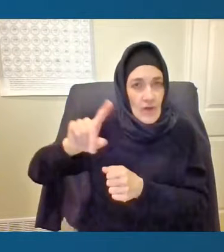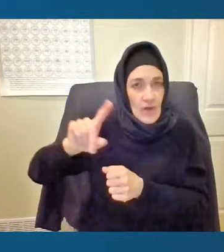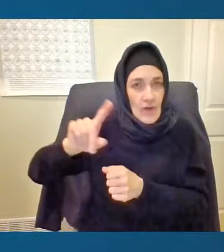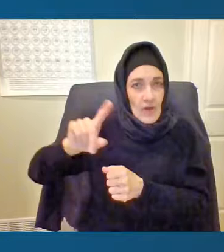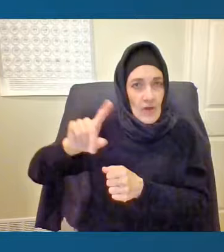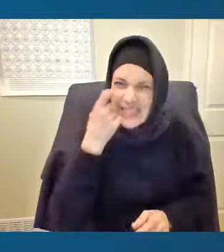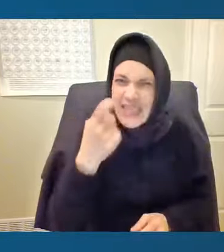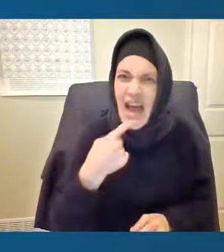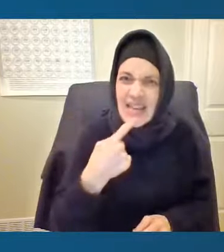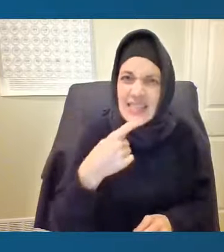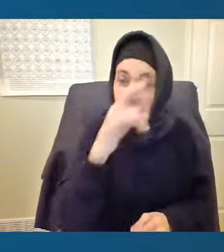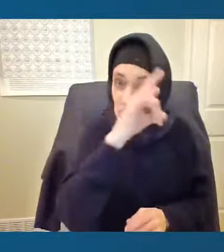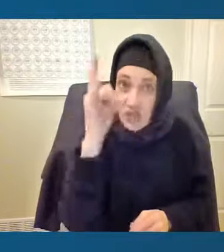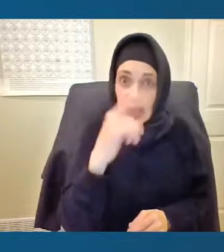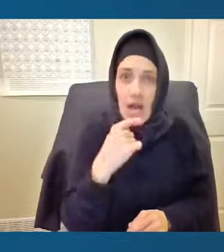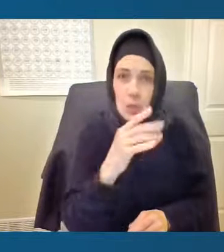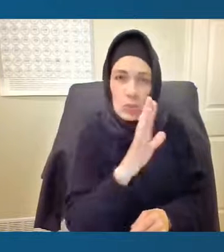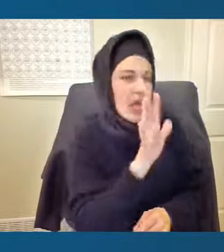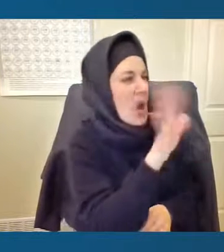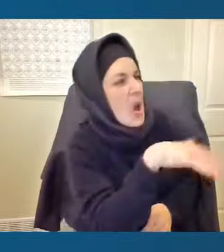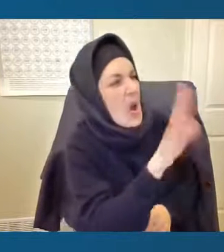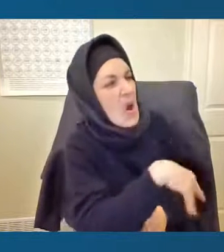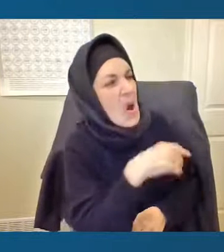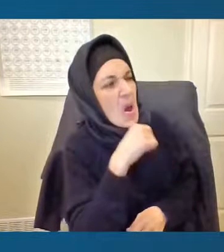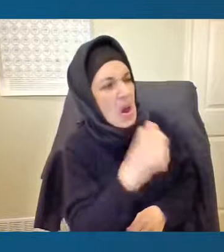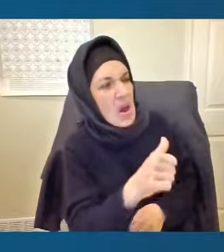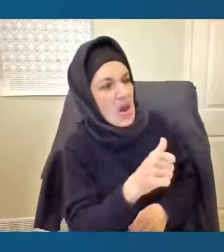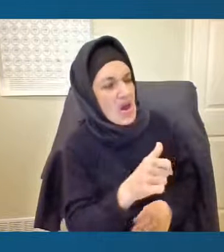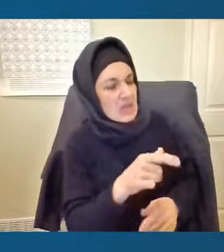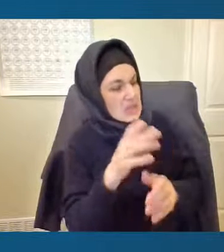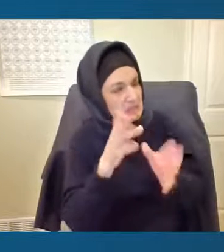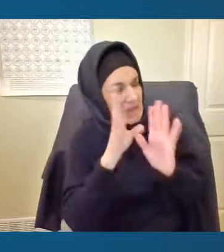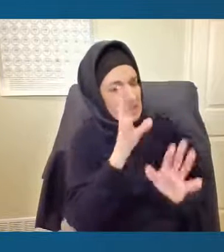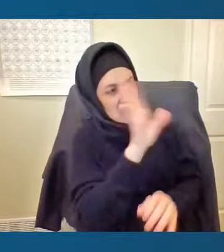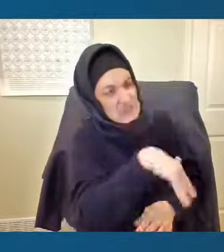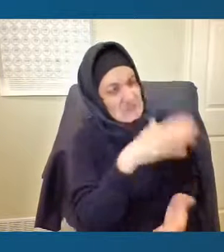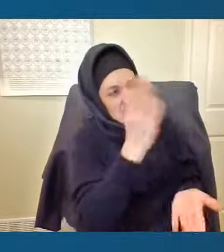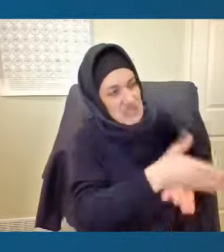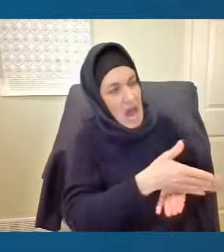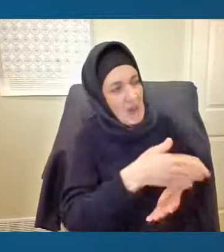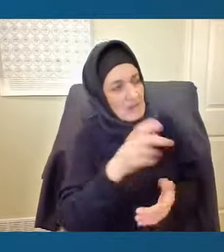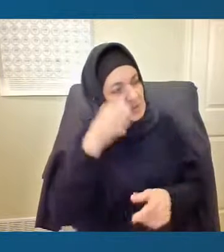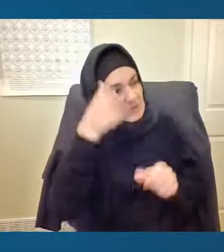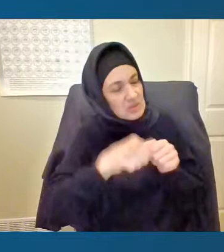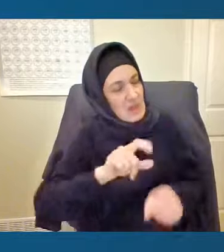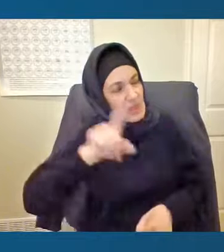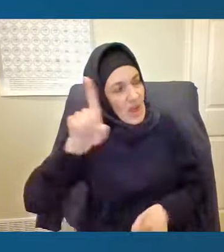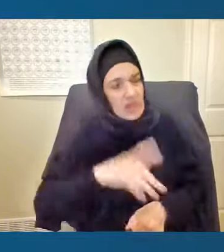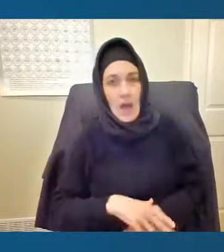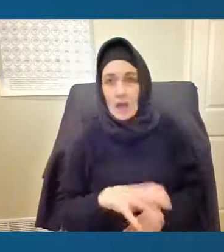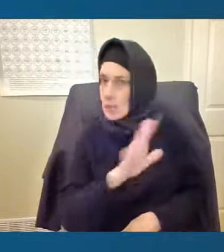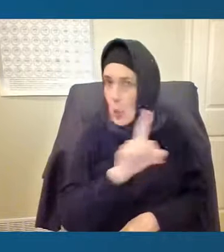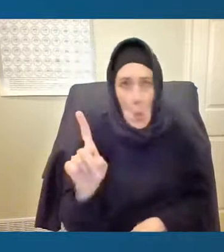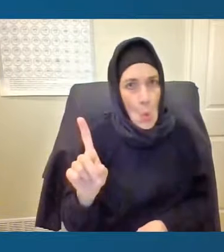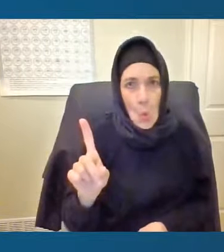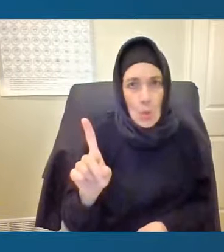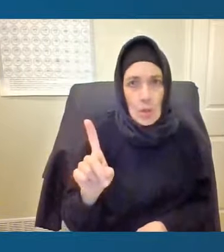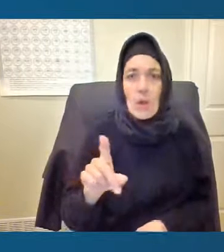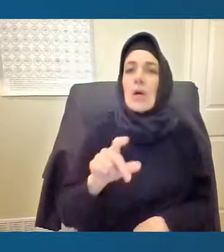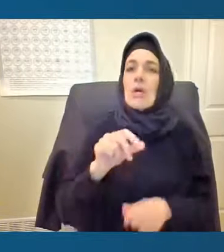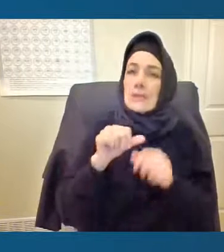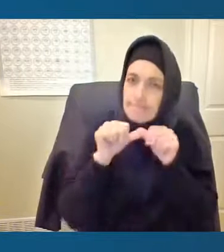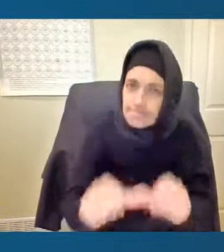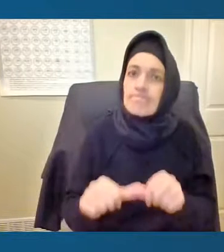Don't let shaitan play you. He says, don't ever give up dhikr. Don't ever give up dhikr because of your lack